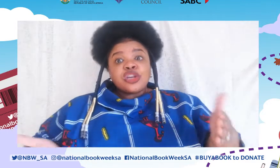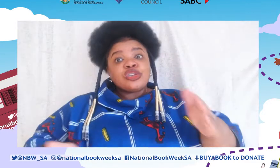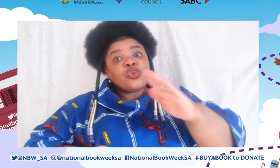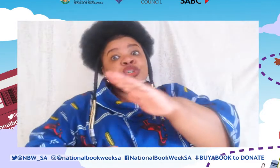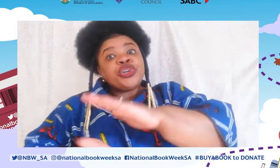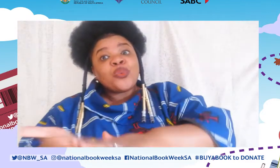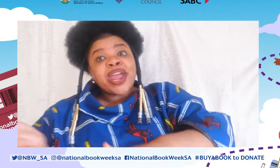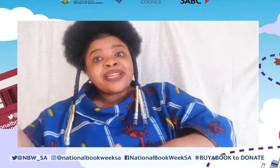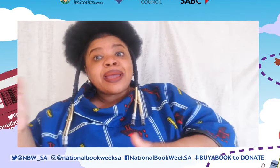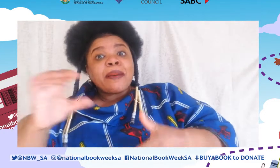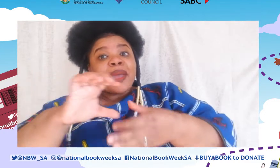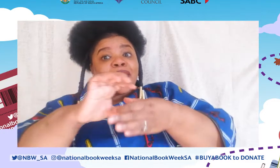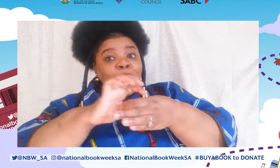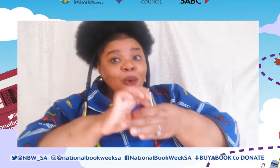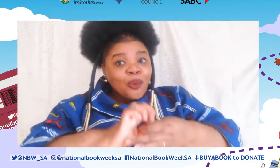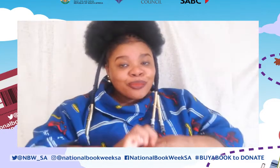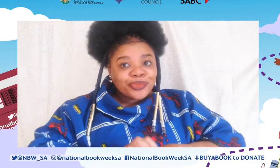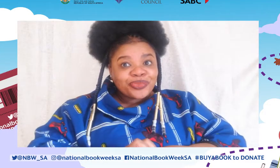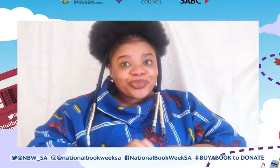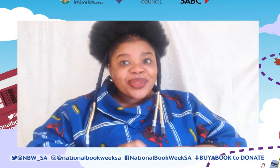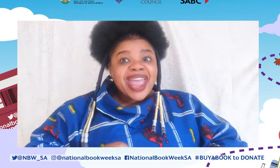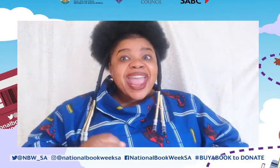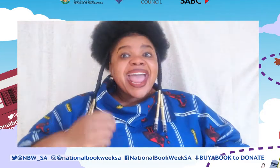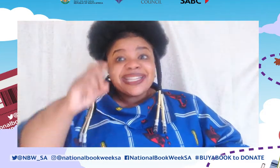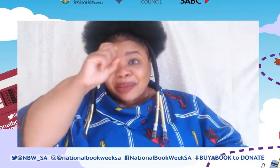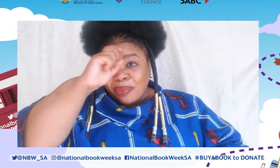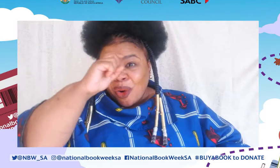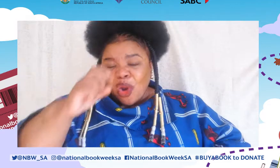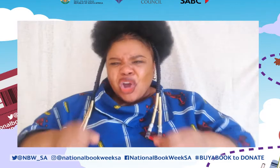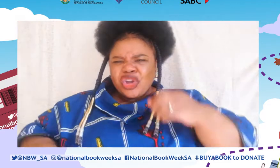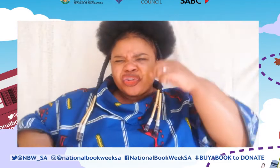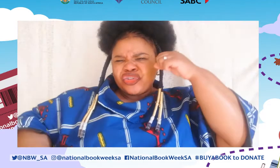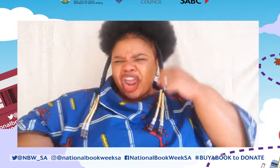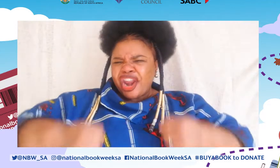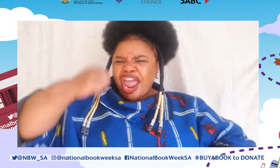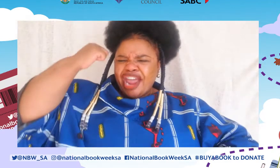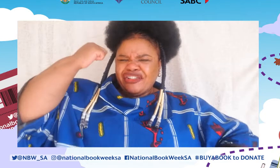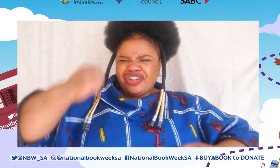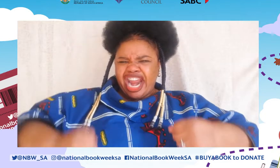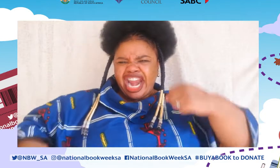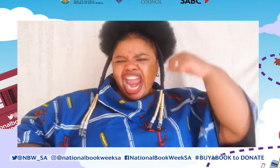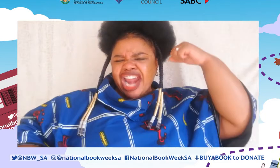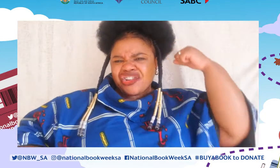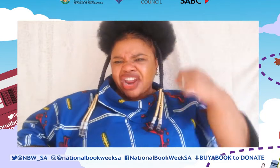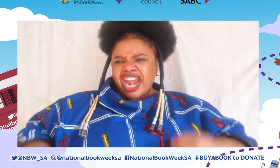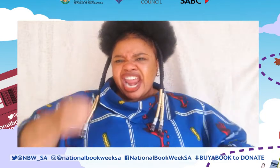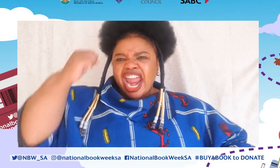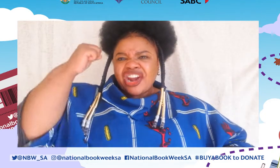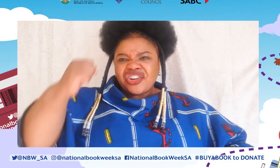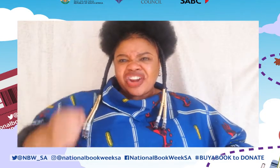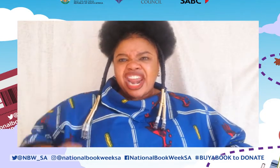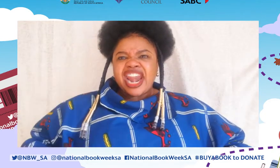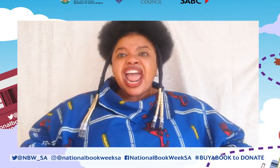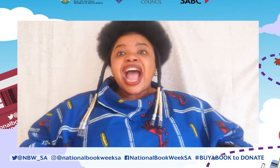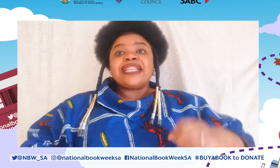boy, so she went back home. And the boy, he ran and ran and ran